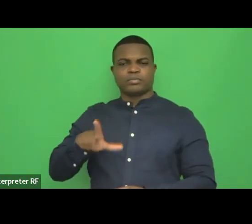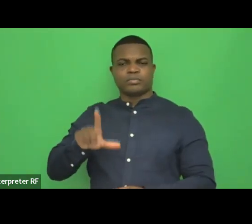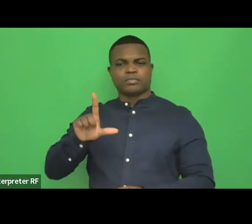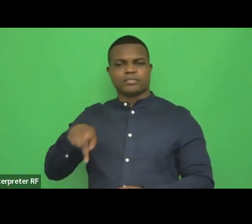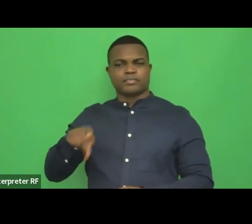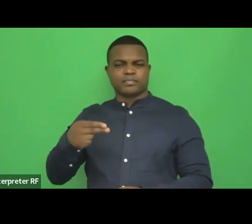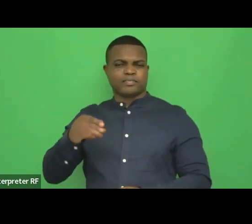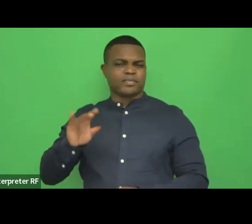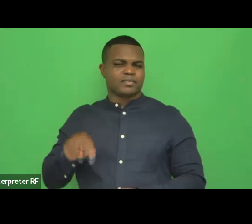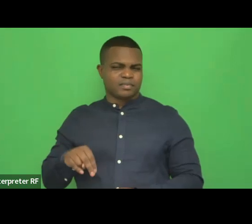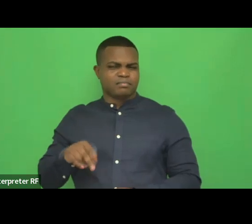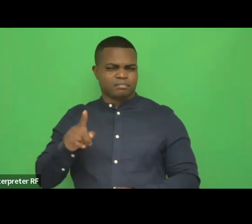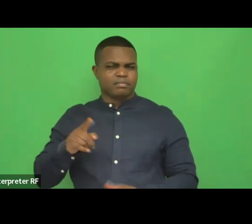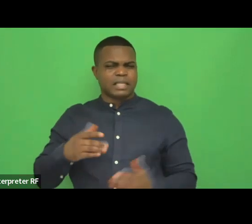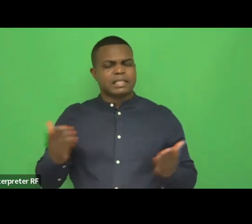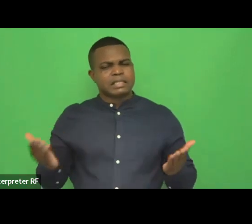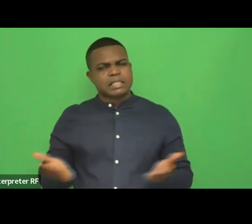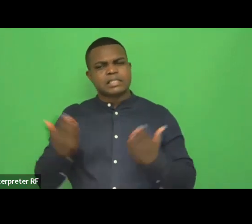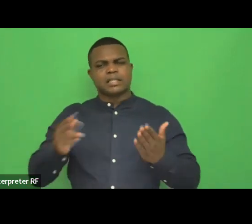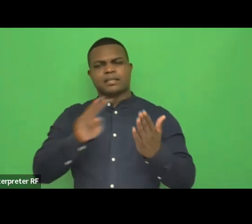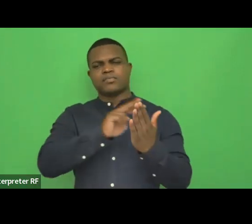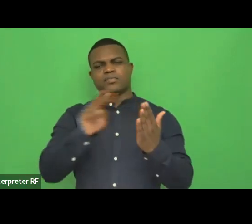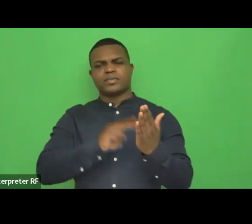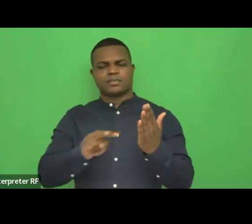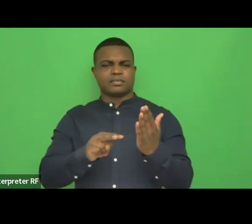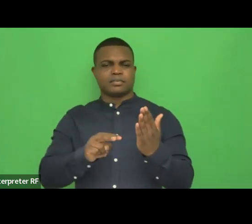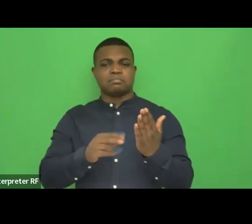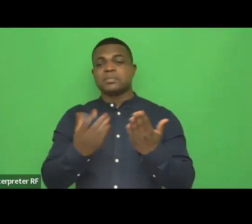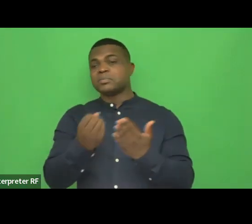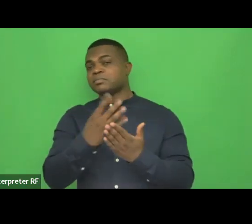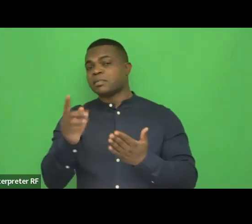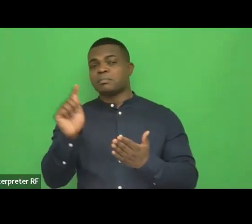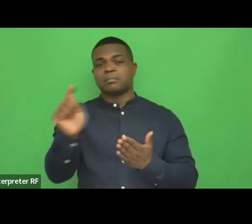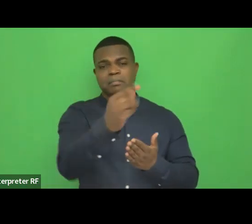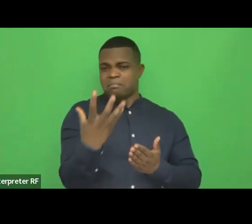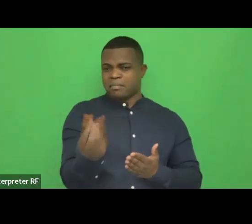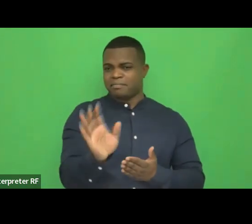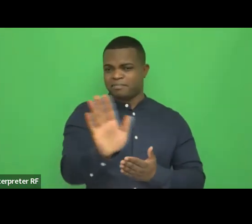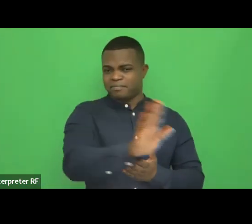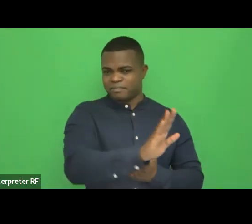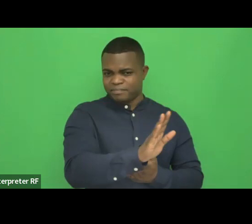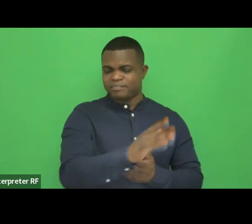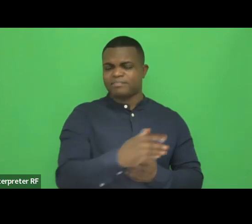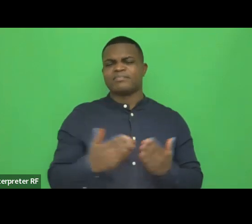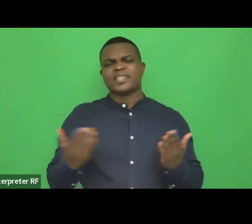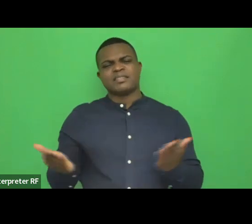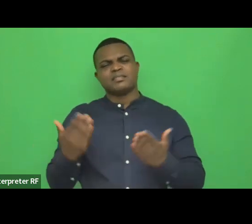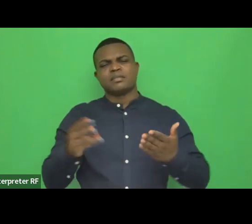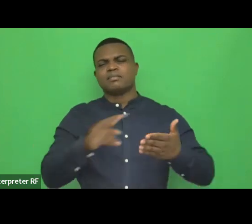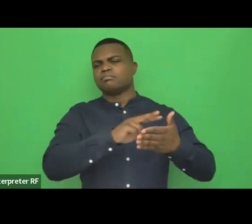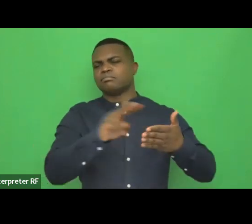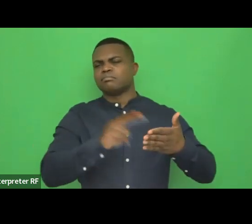an EPUB on your mobile phone if you're using Android or iOS, and also on your Windows